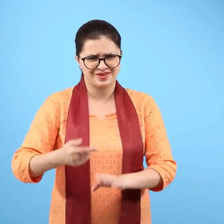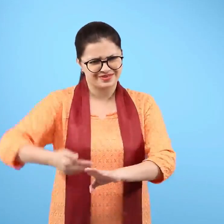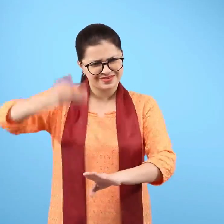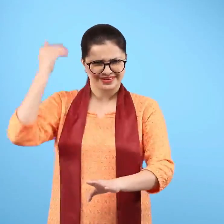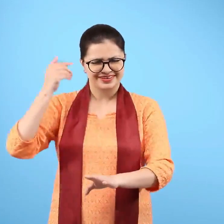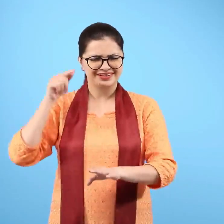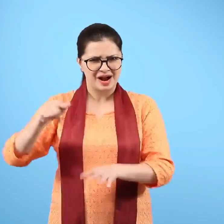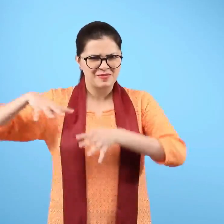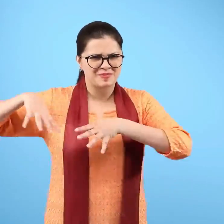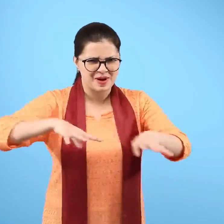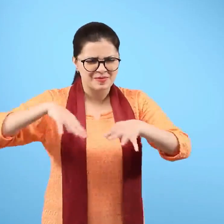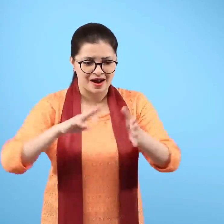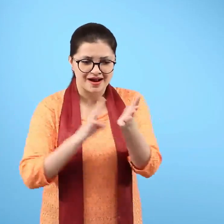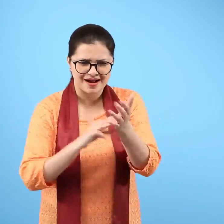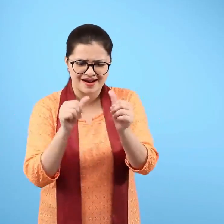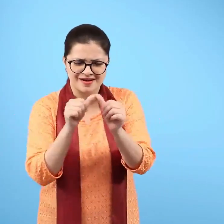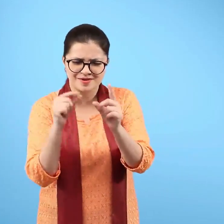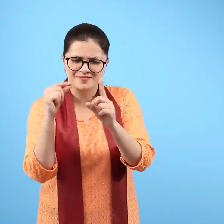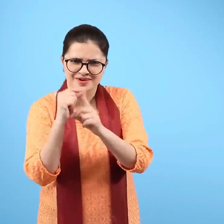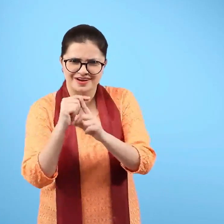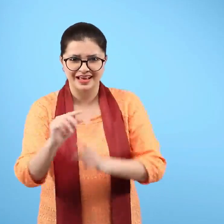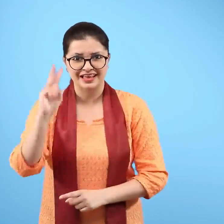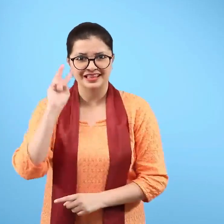This is a part of the parade route map 3.